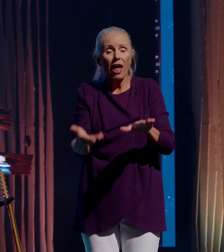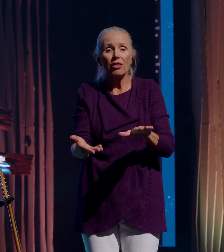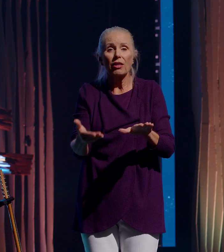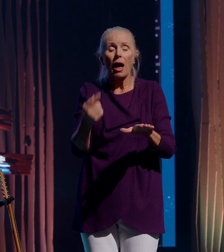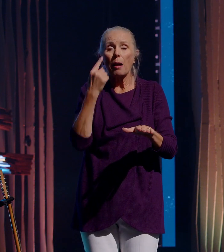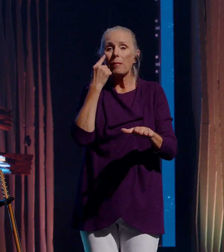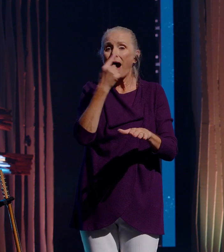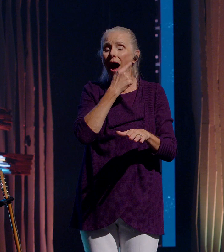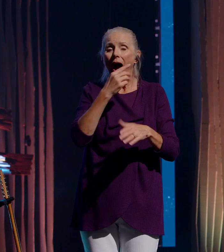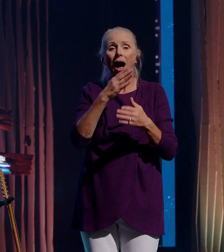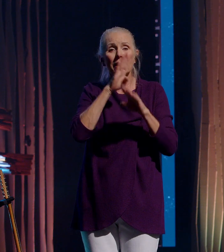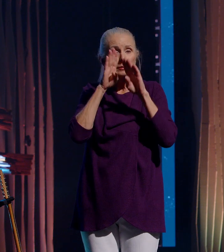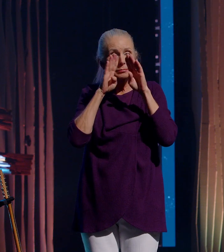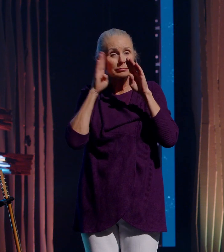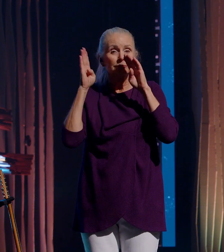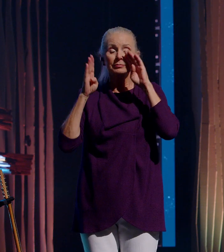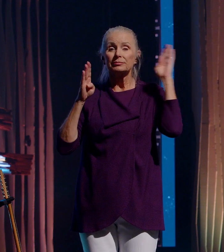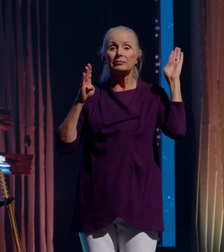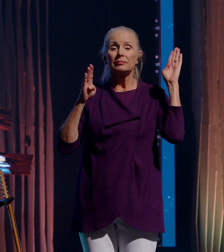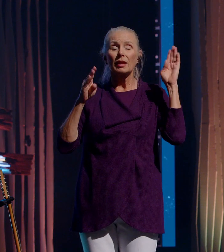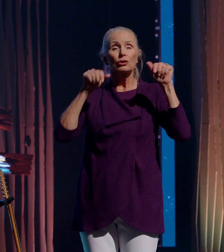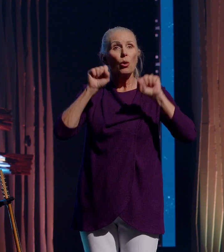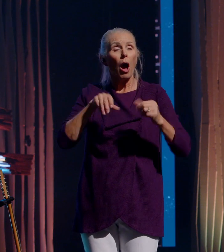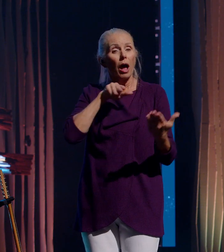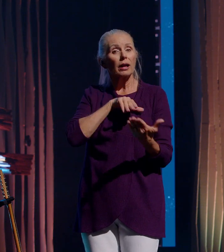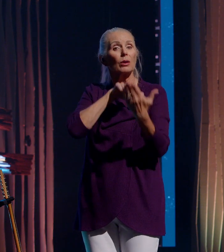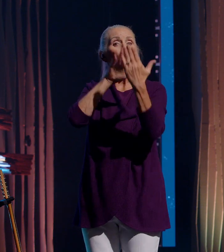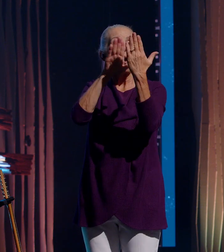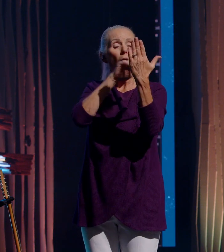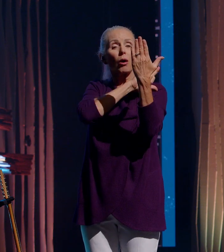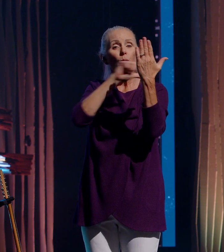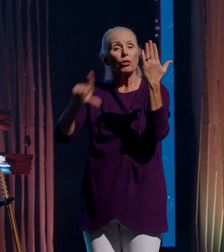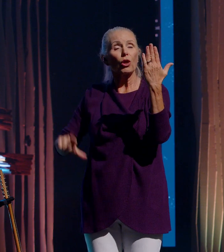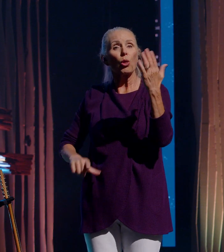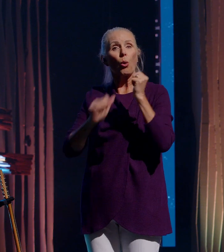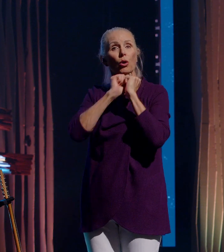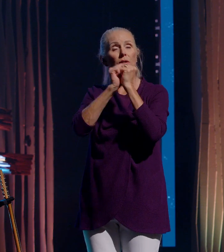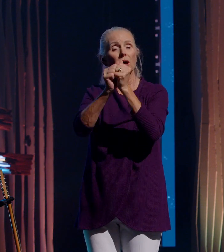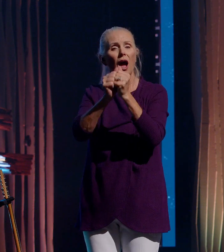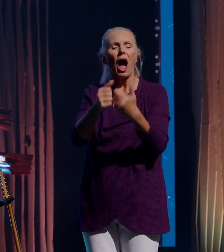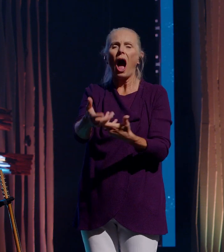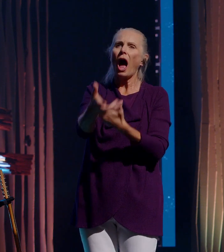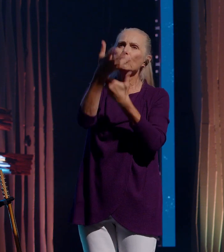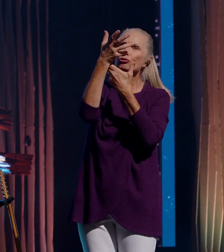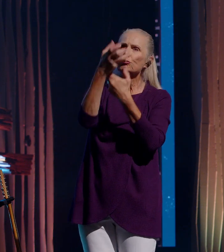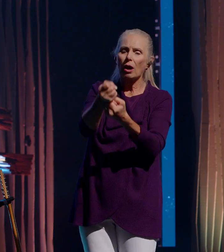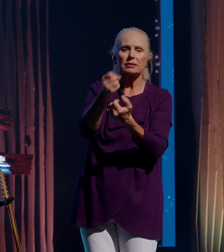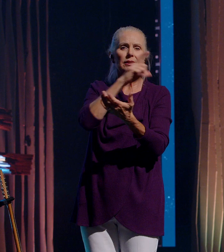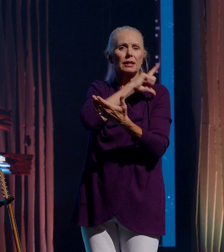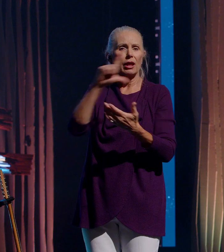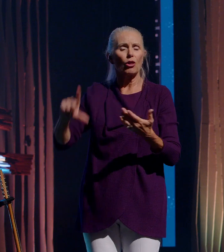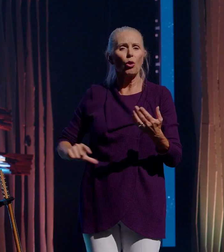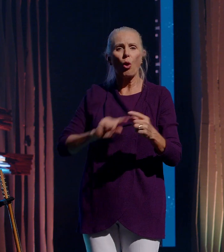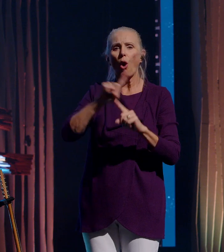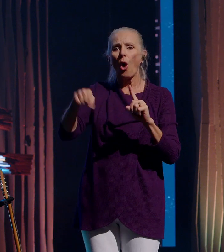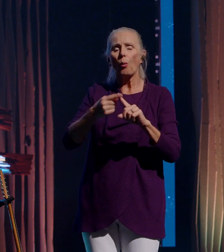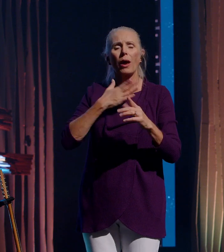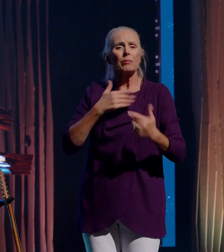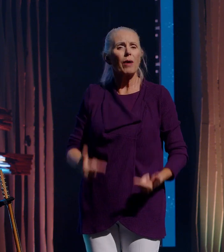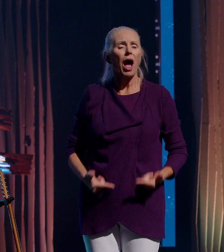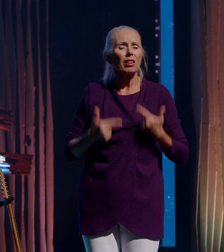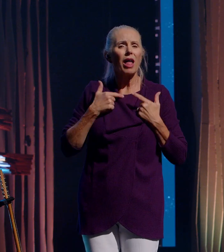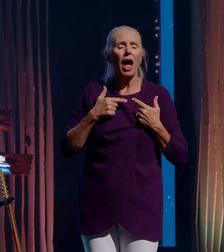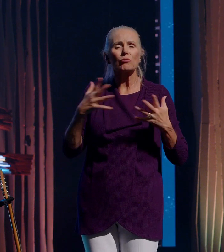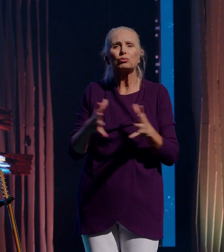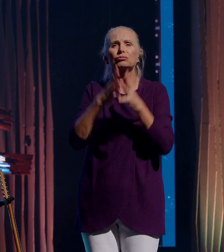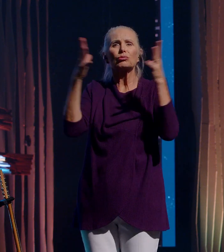feet from stumbling, that I may walk before the Lord in the land of the living. I trusted in the Lord when I said, I am greatly afflicted. In my alarm, I said, everyone is